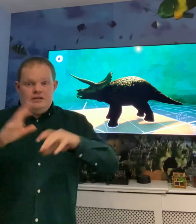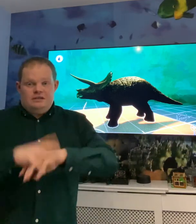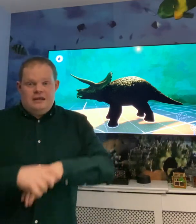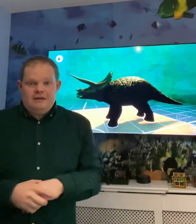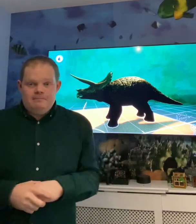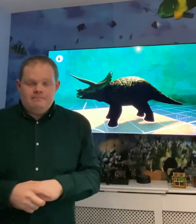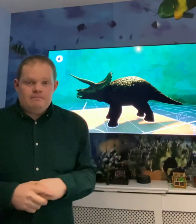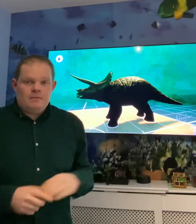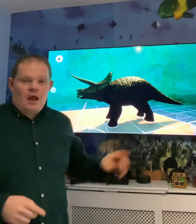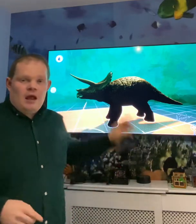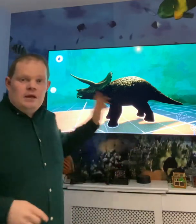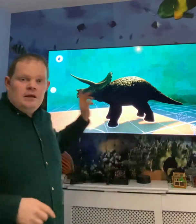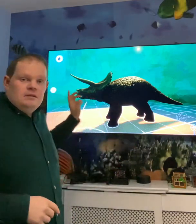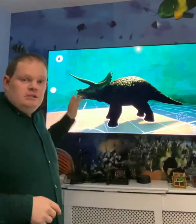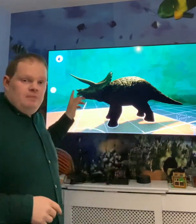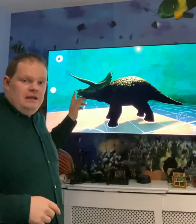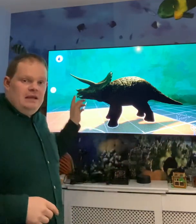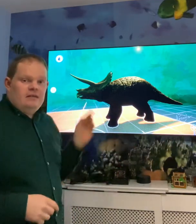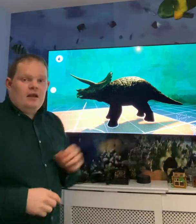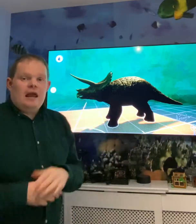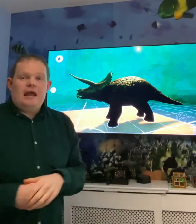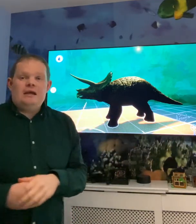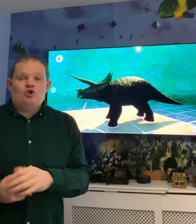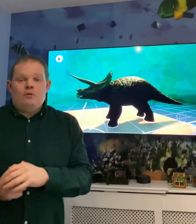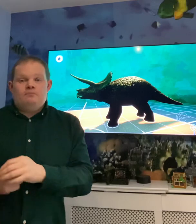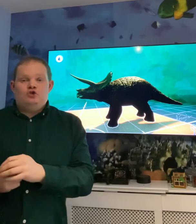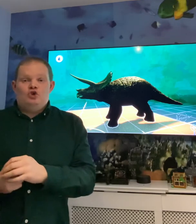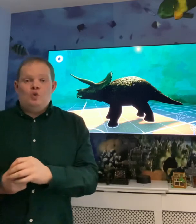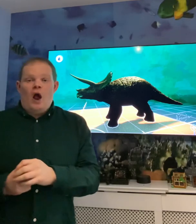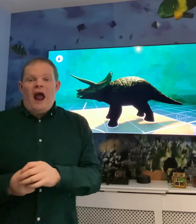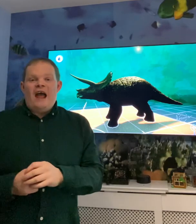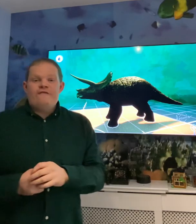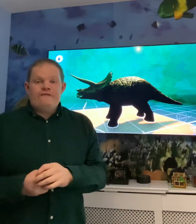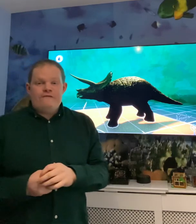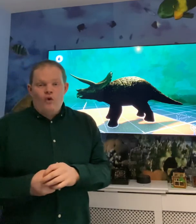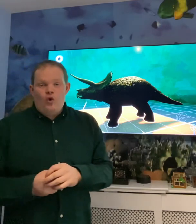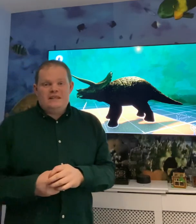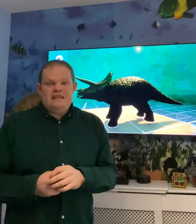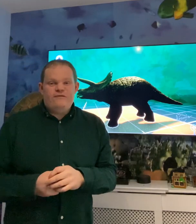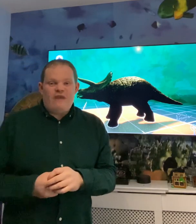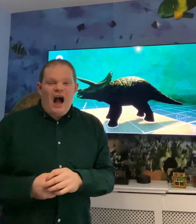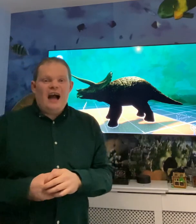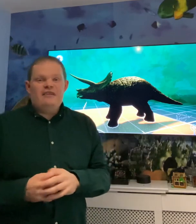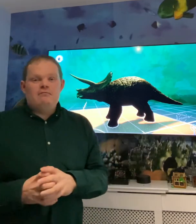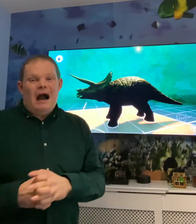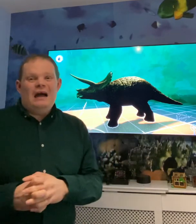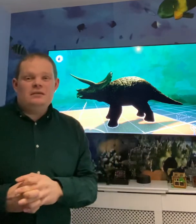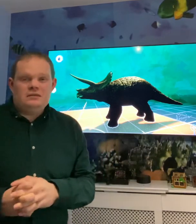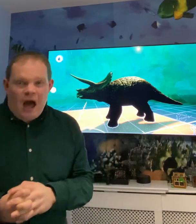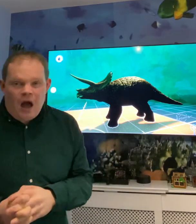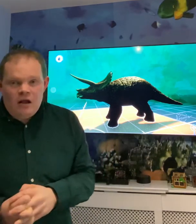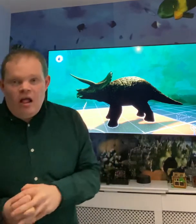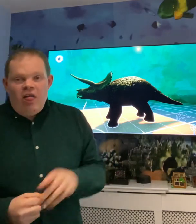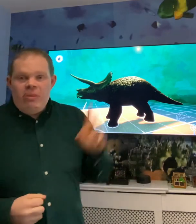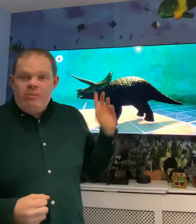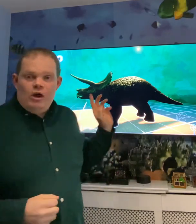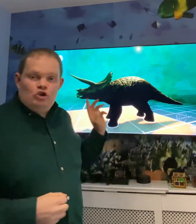majestic. Speed is up to 45 miles an hour.